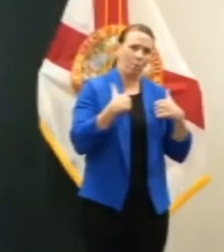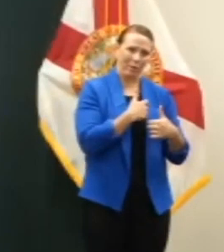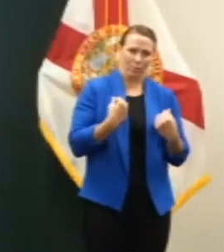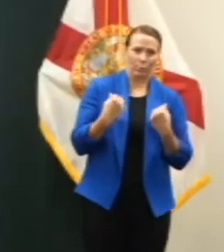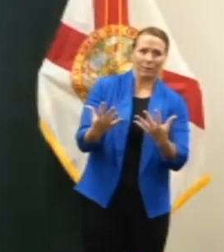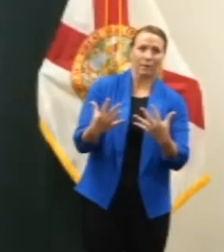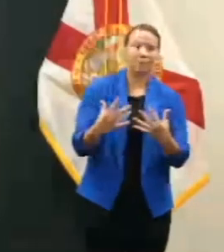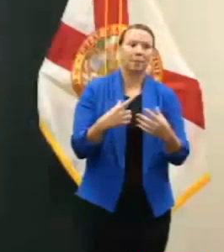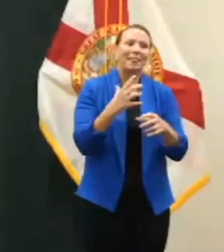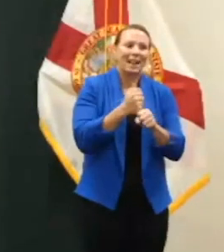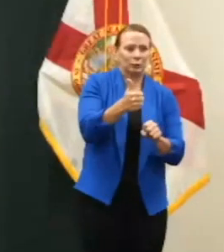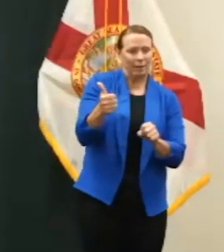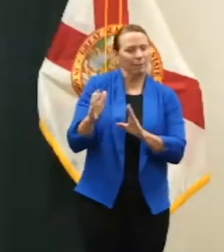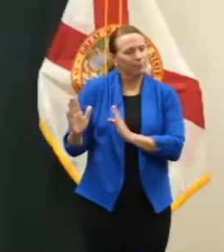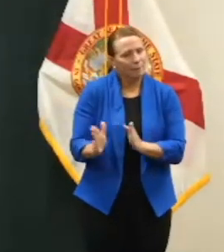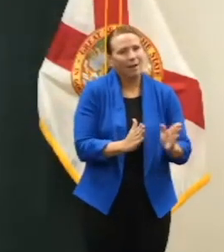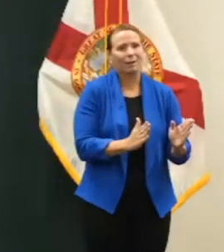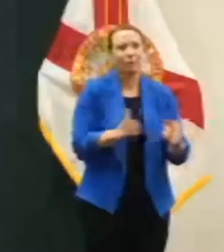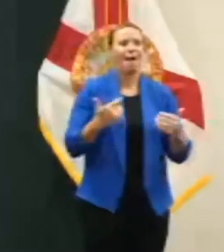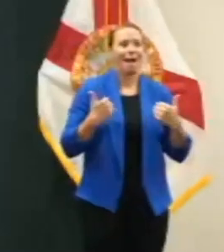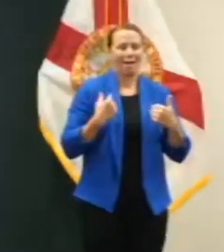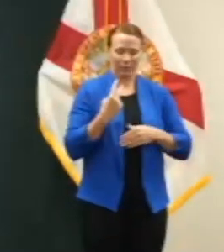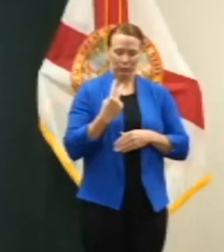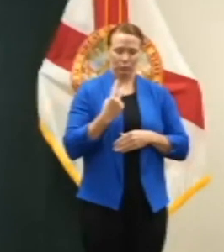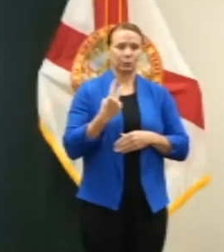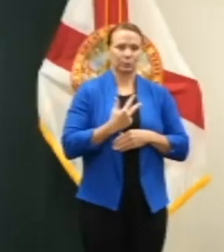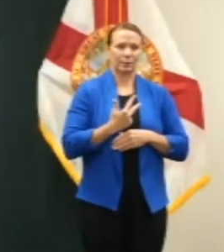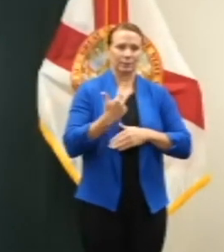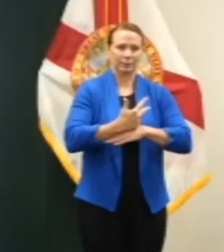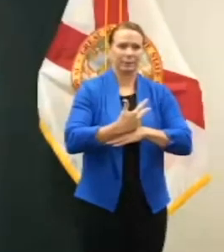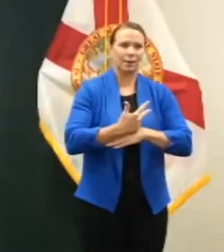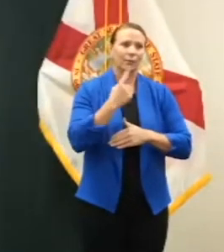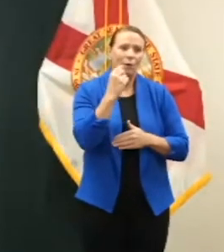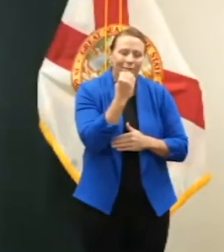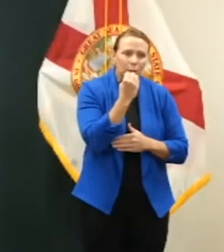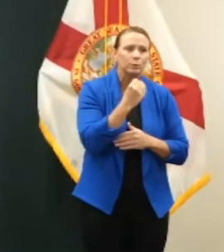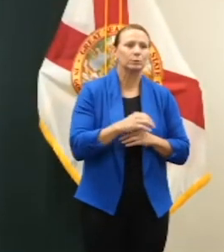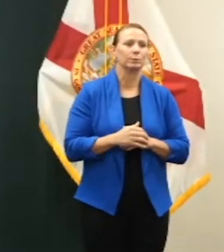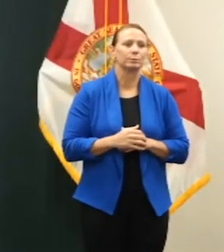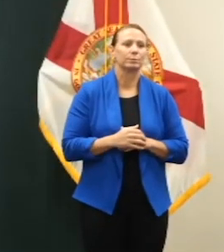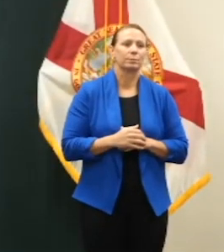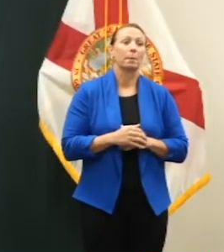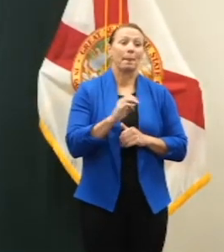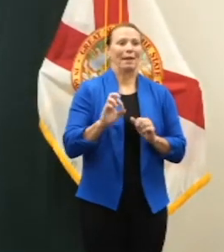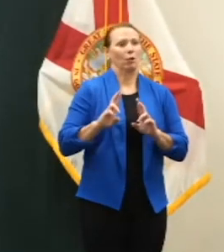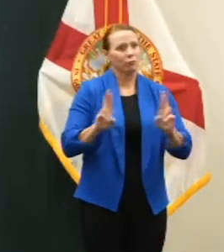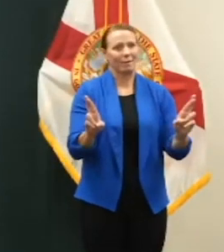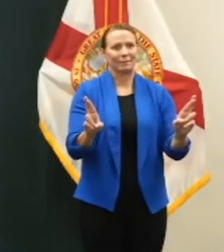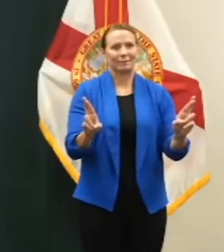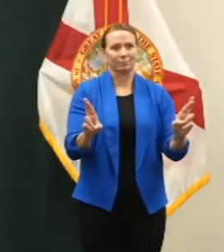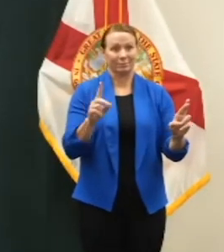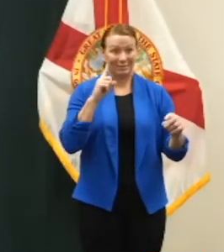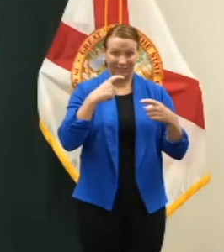yourself so that you have several days worth of provisions, and also just prepare to lose power. If you're in the path of